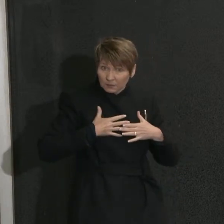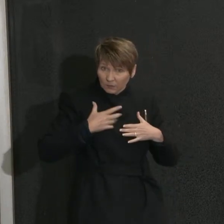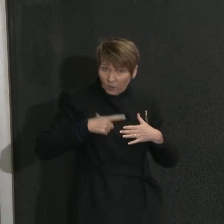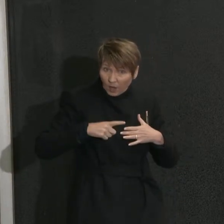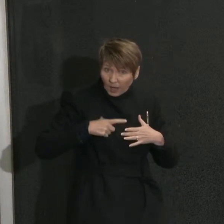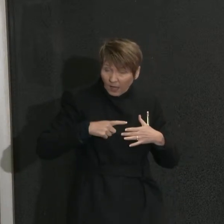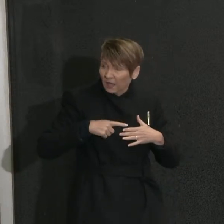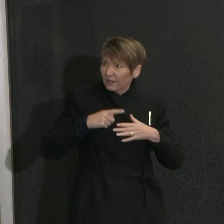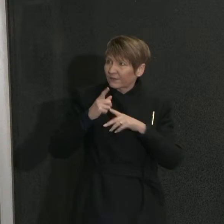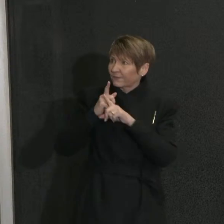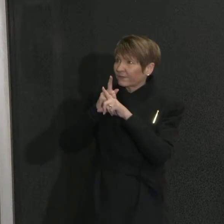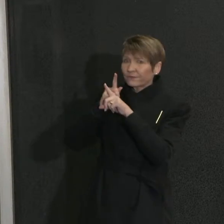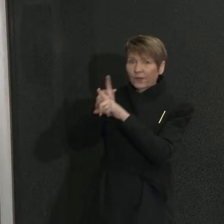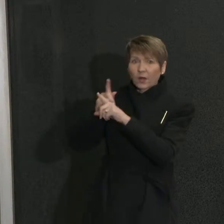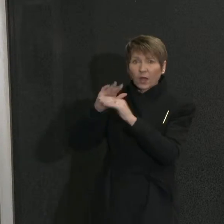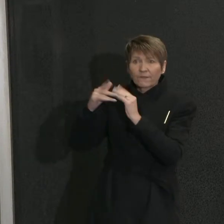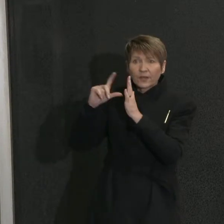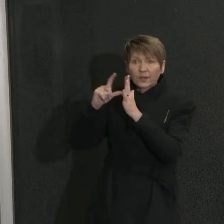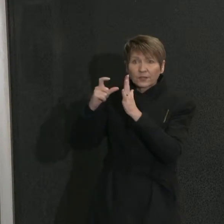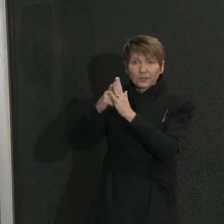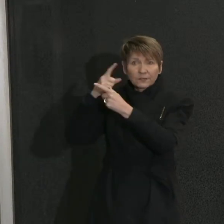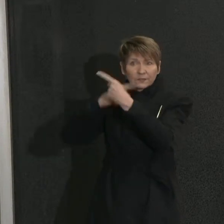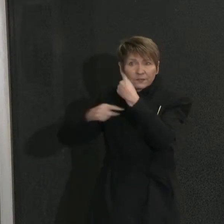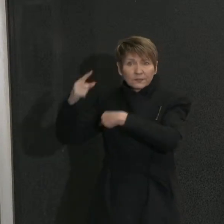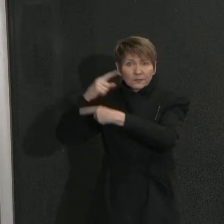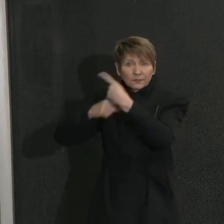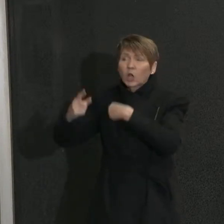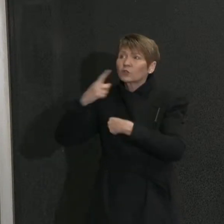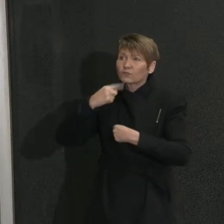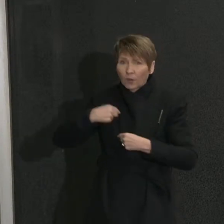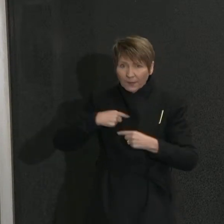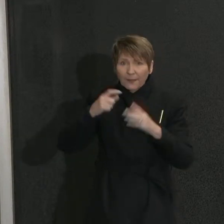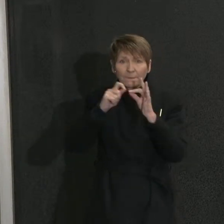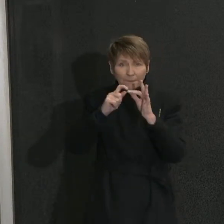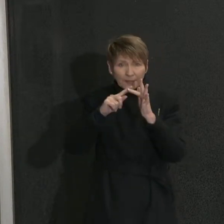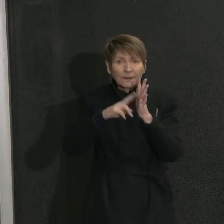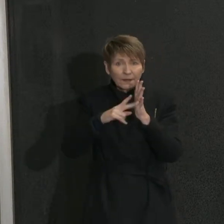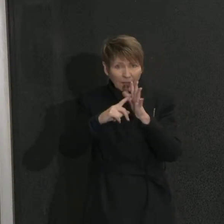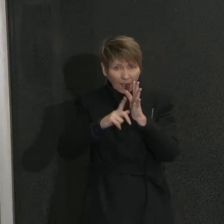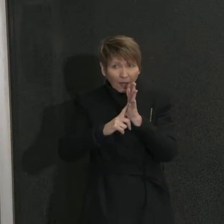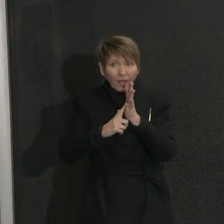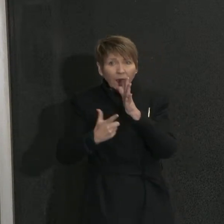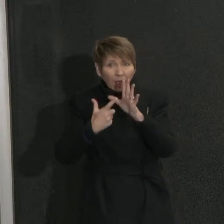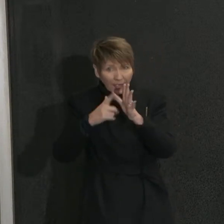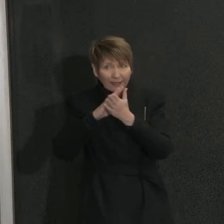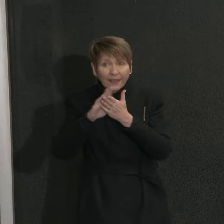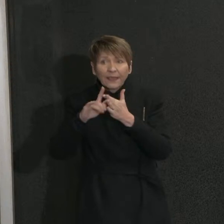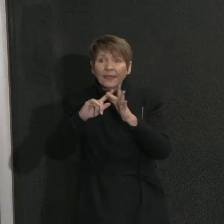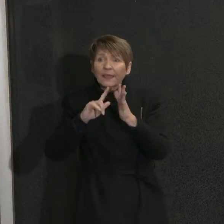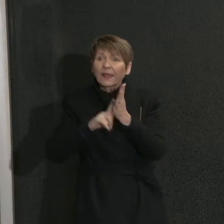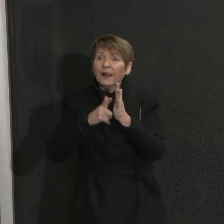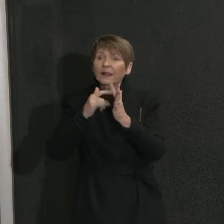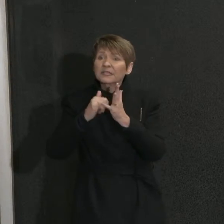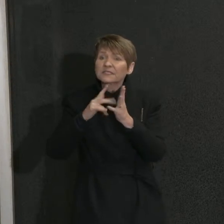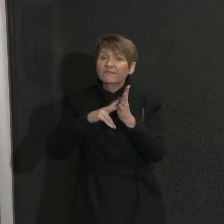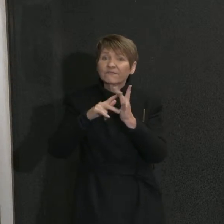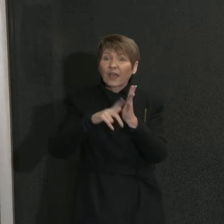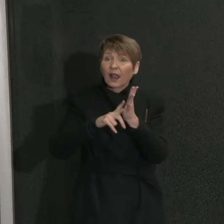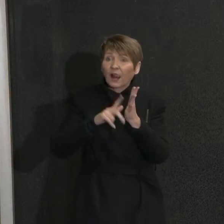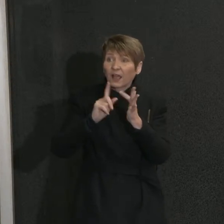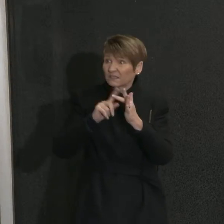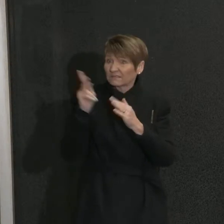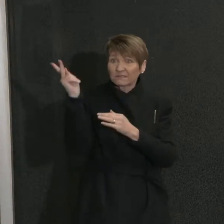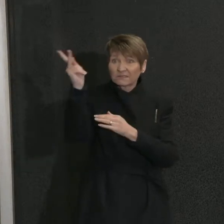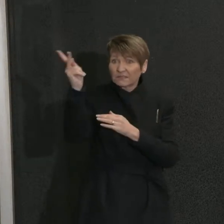to follow it, is that the settings should apply to the whole state. And the Benalla and Healesville wastewater detections today are just another example.